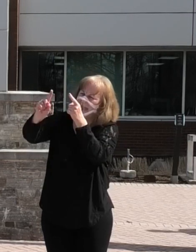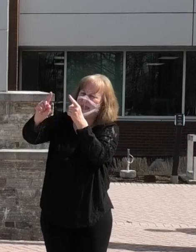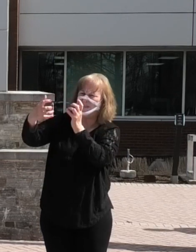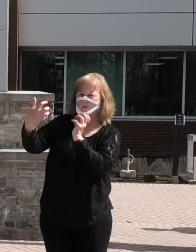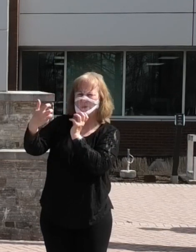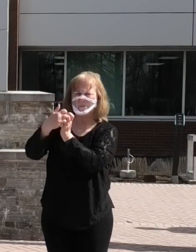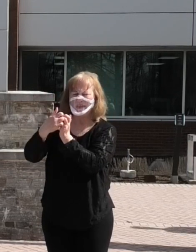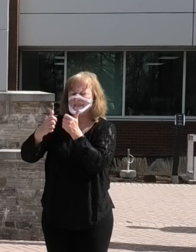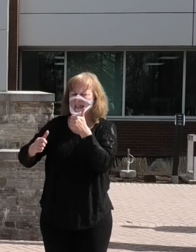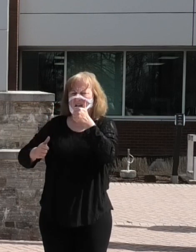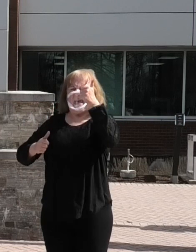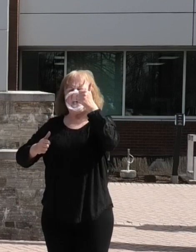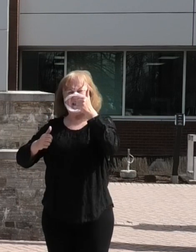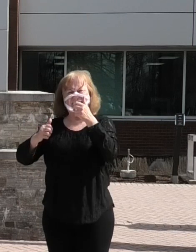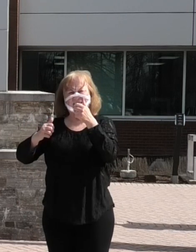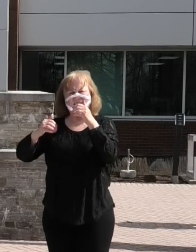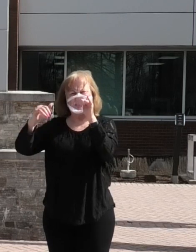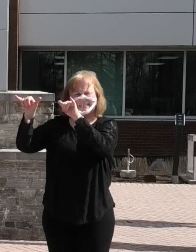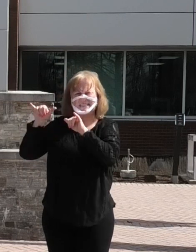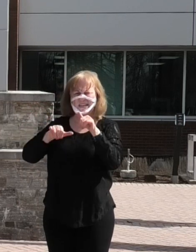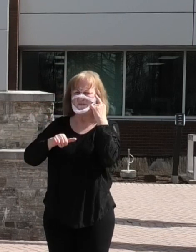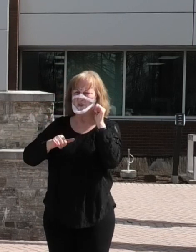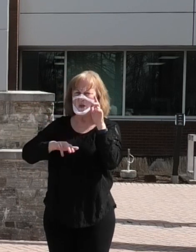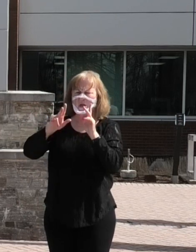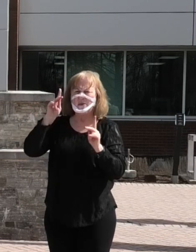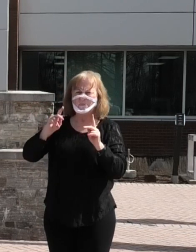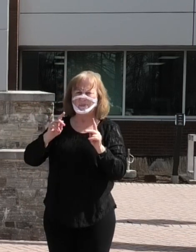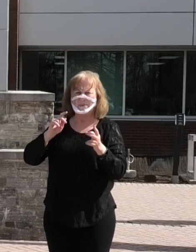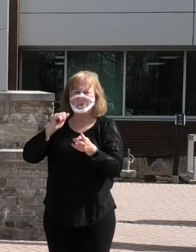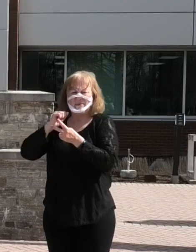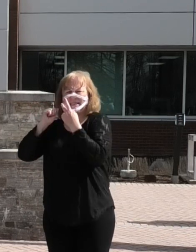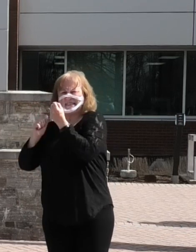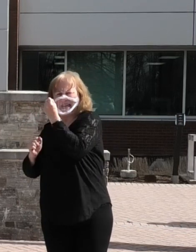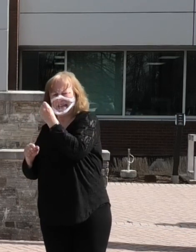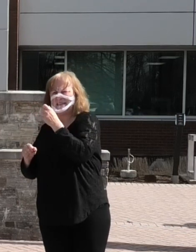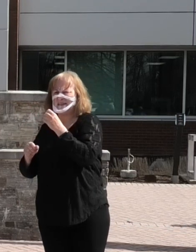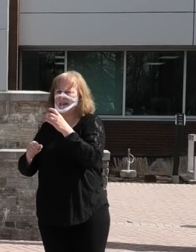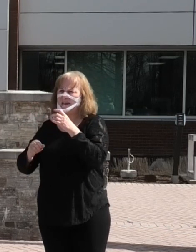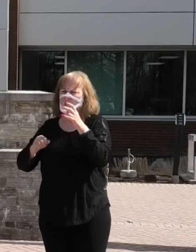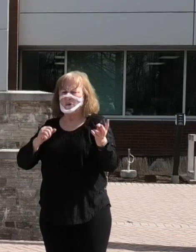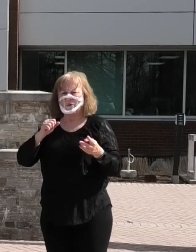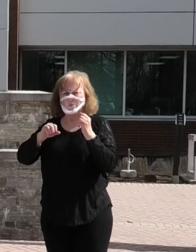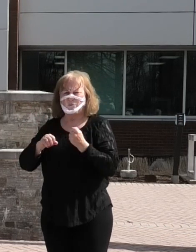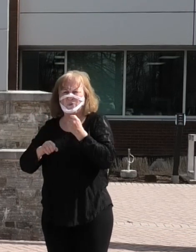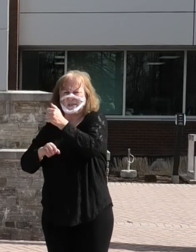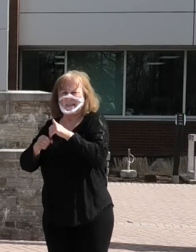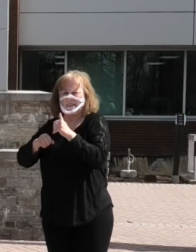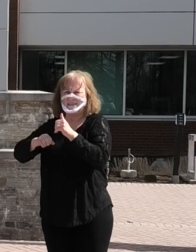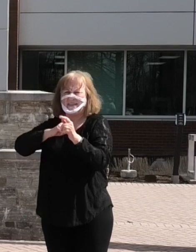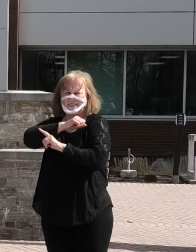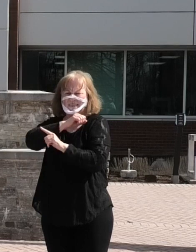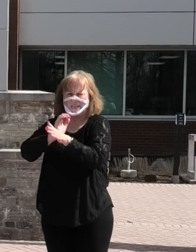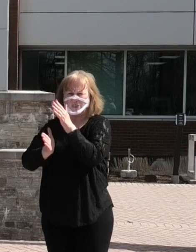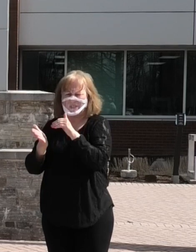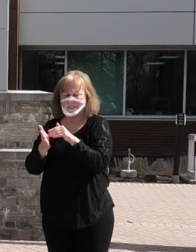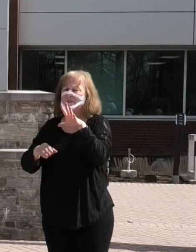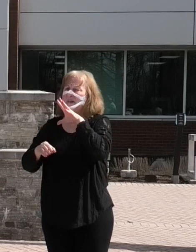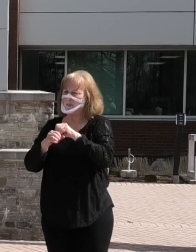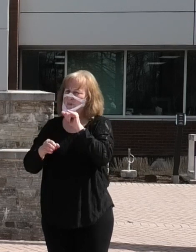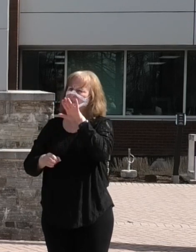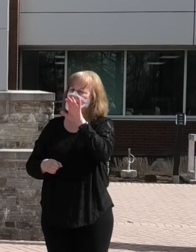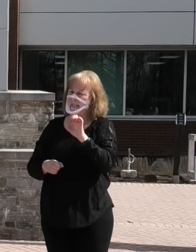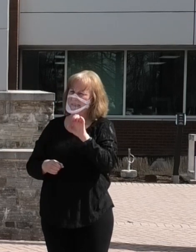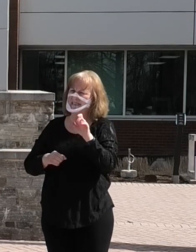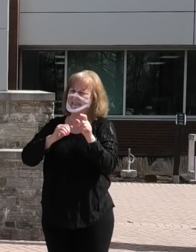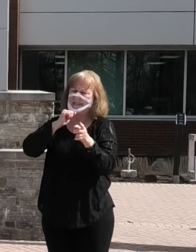the highest standards for all persons detained in or committed to the detention center, including our ICE